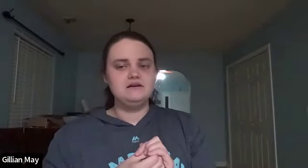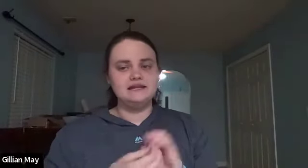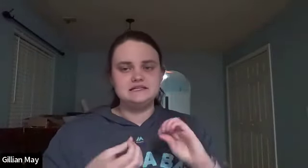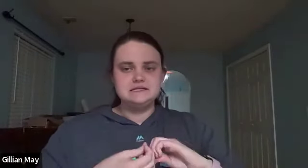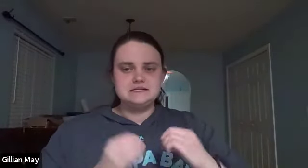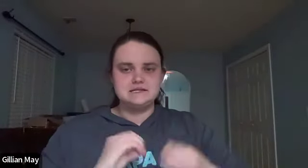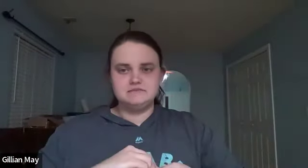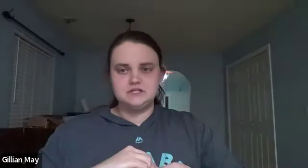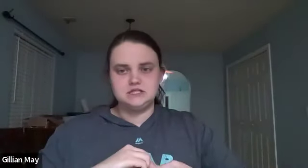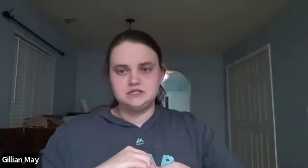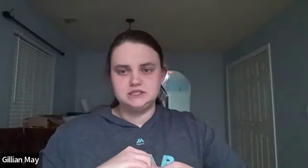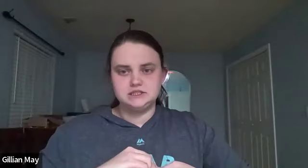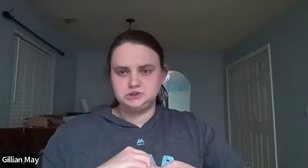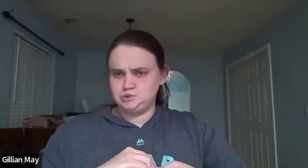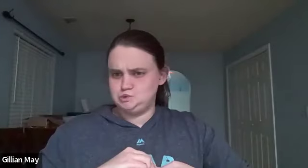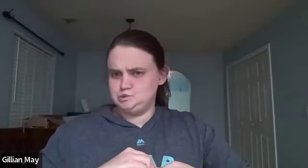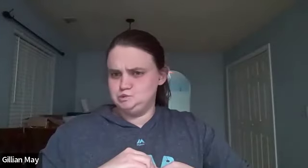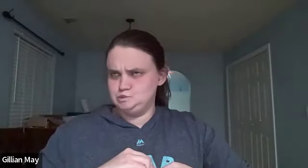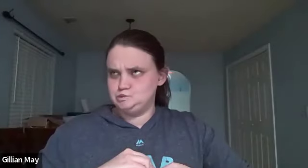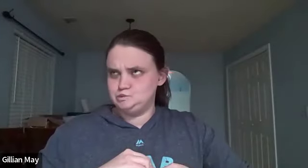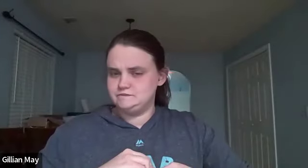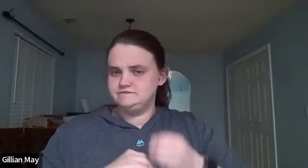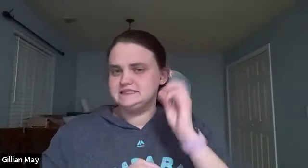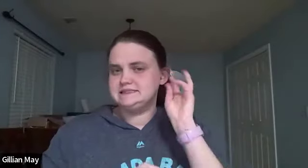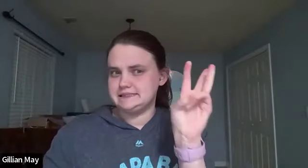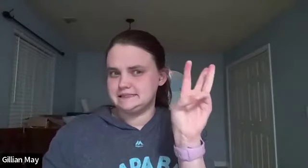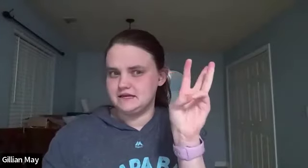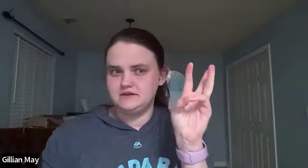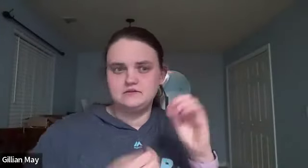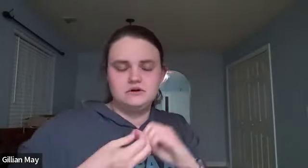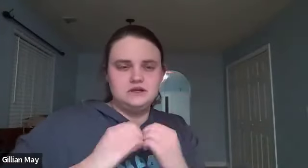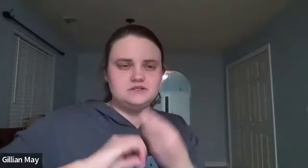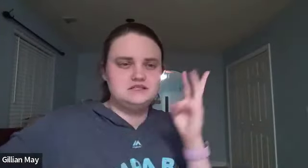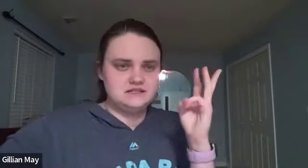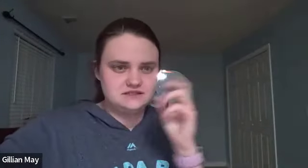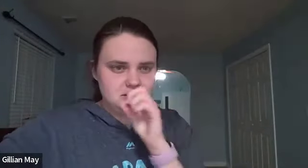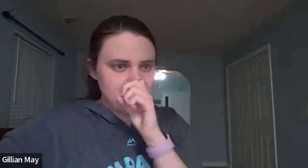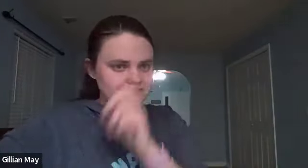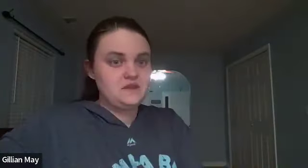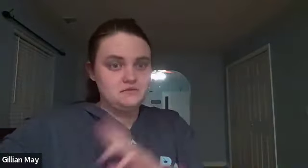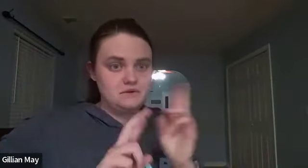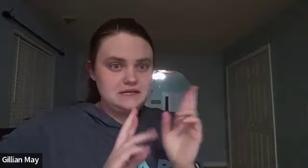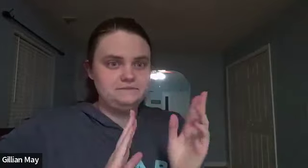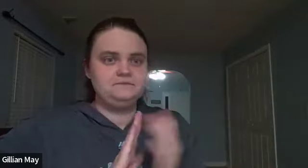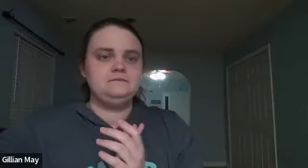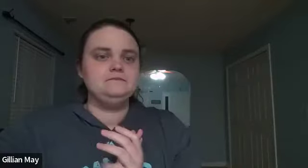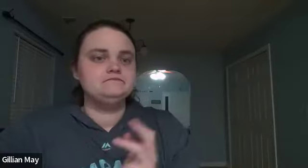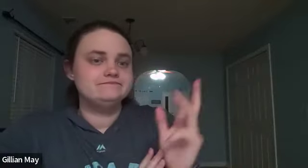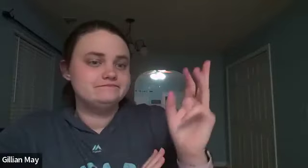right. Number 6, I think. We're on number 6. Okay. Ready?